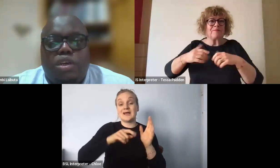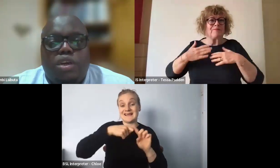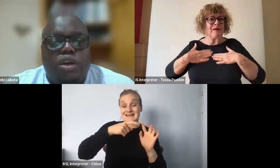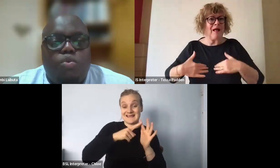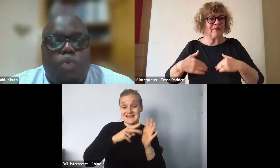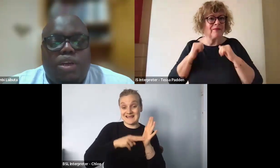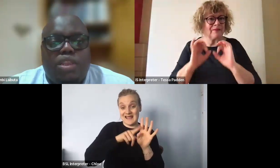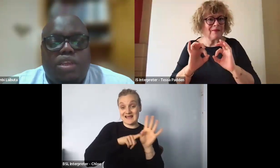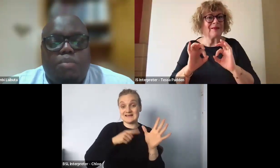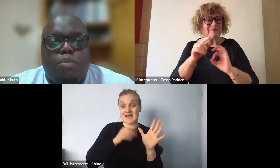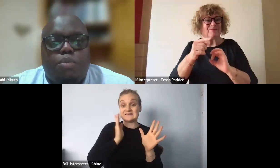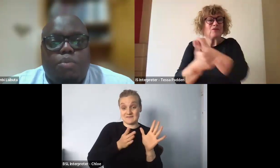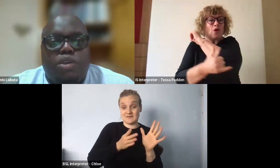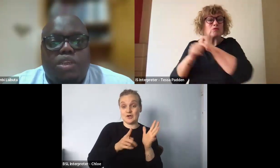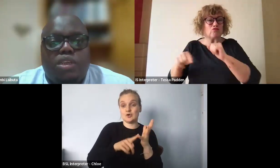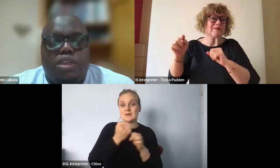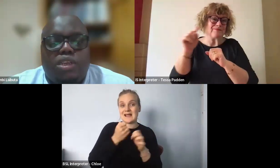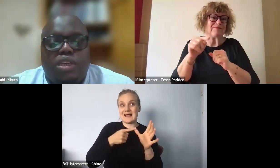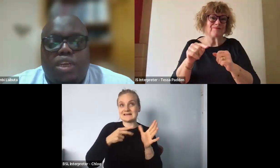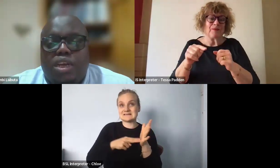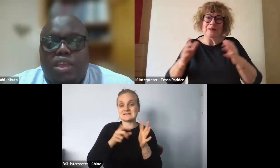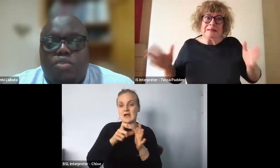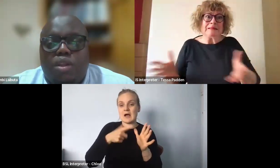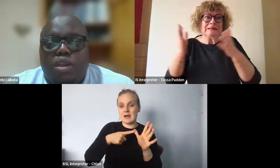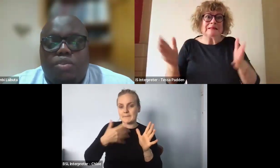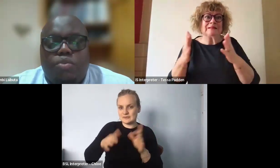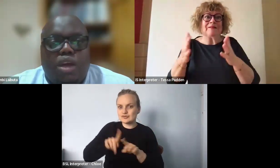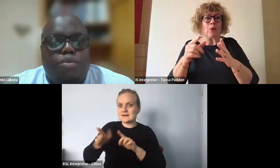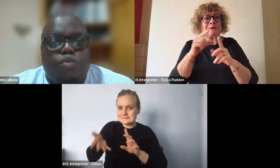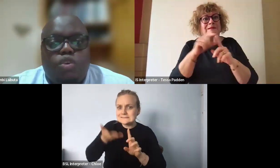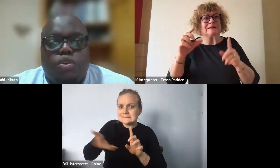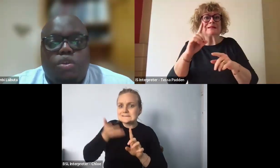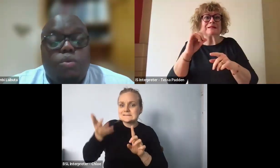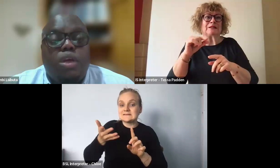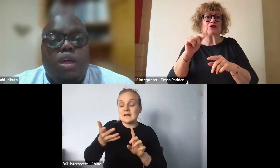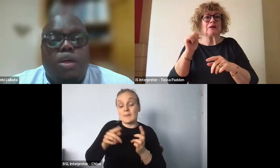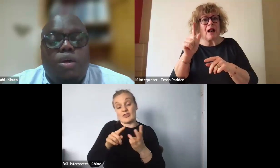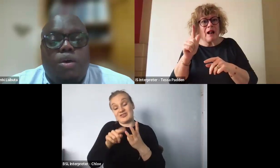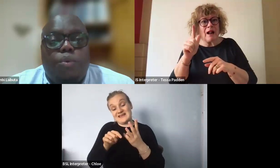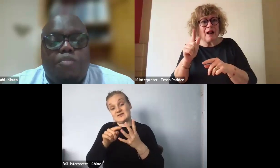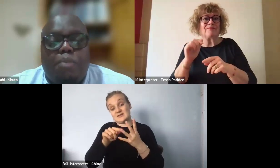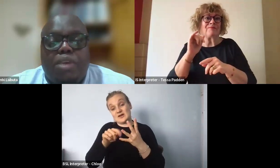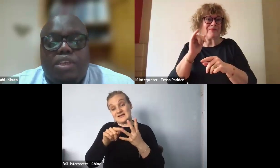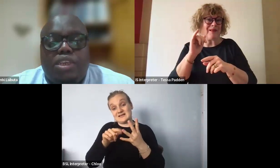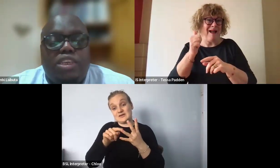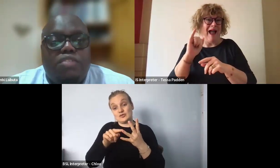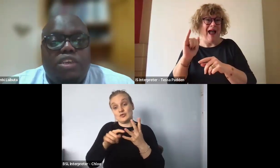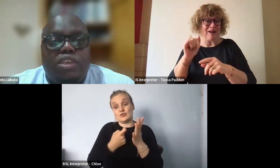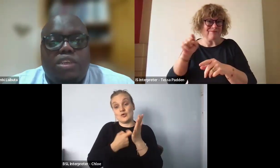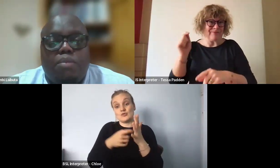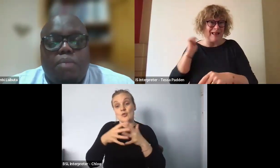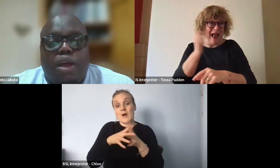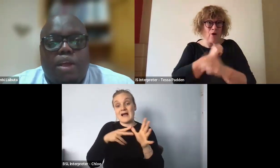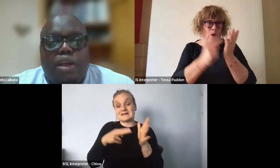course, Rwanda, I think it's a big proposal in Tanzania, and I think it will come to fruition soon. We have public